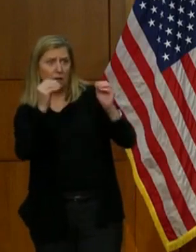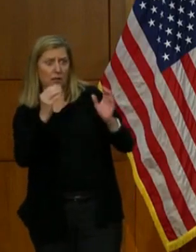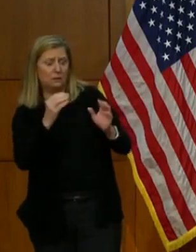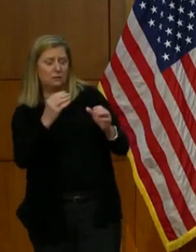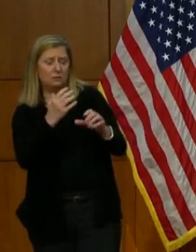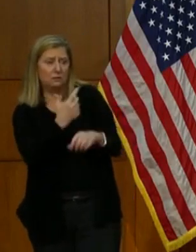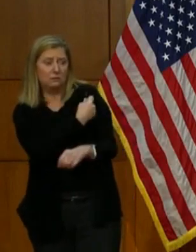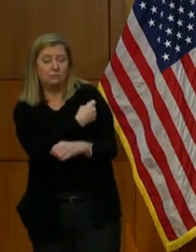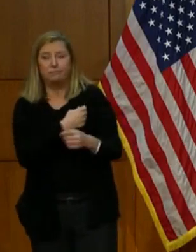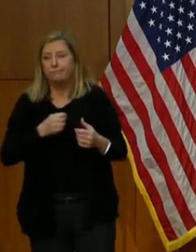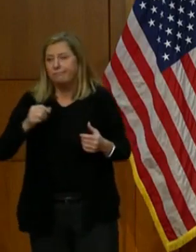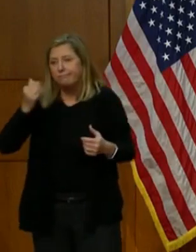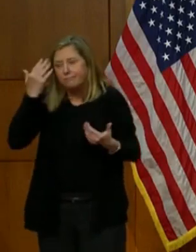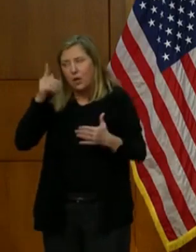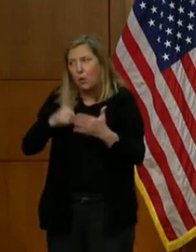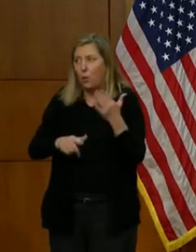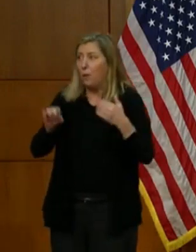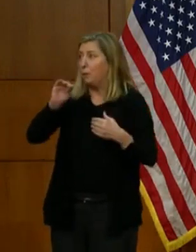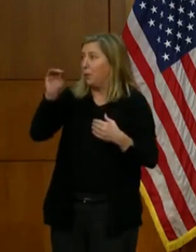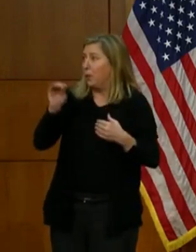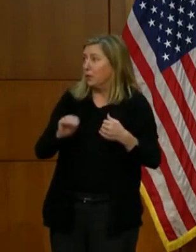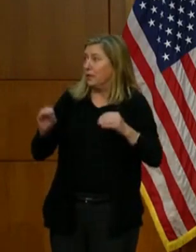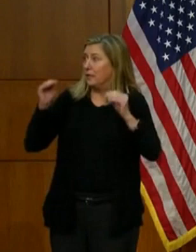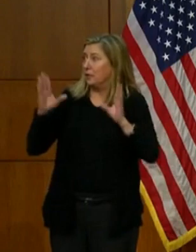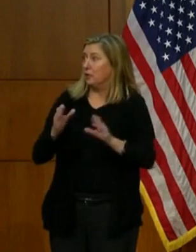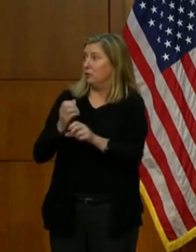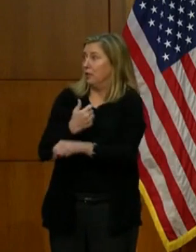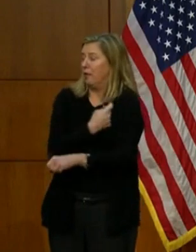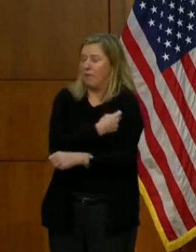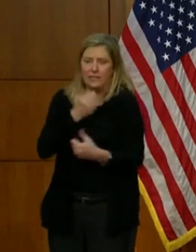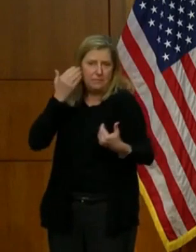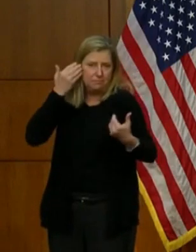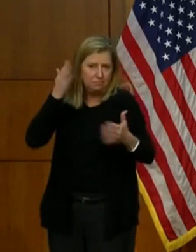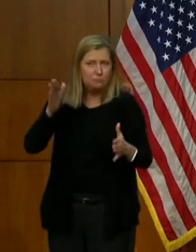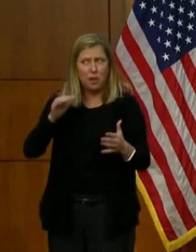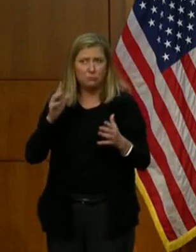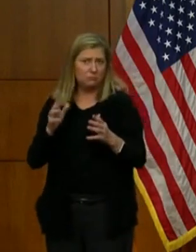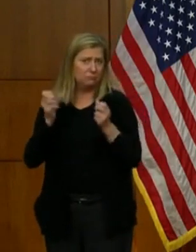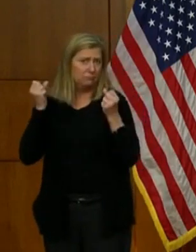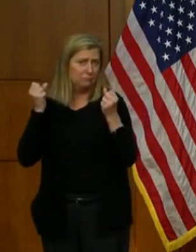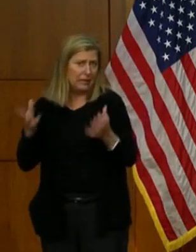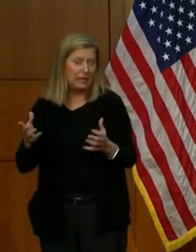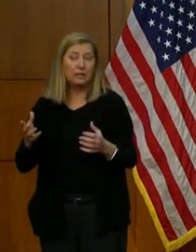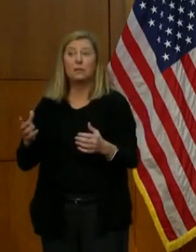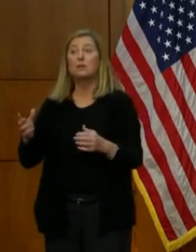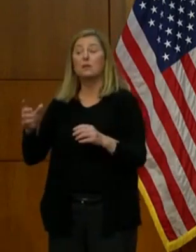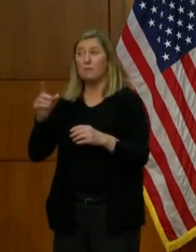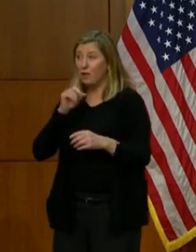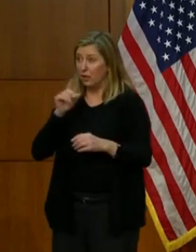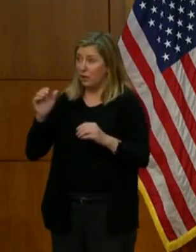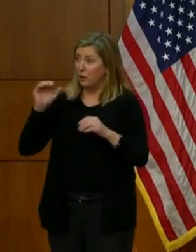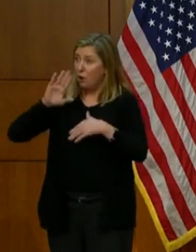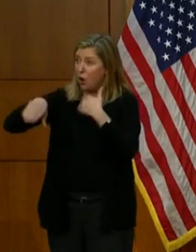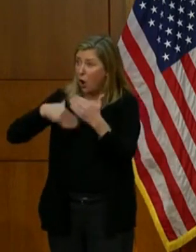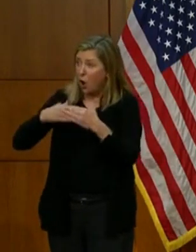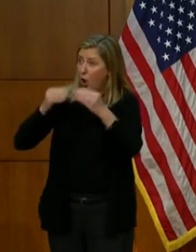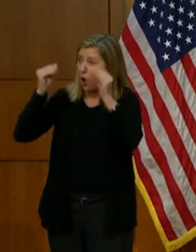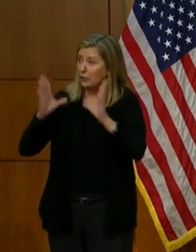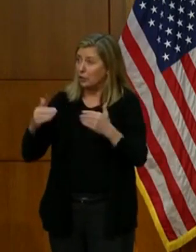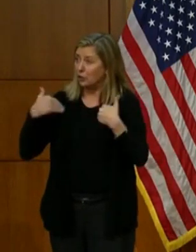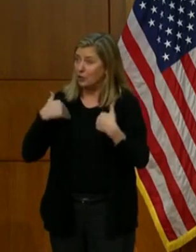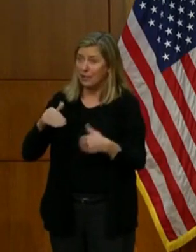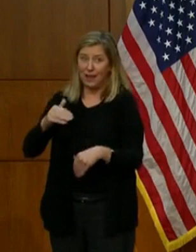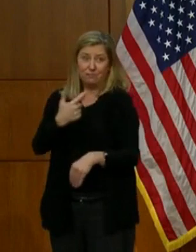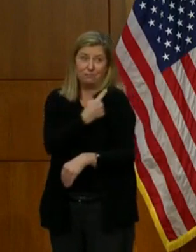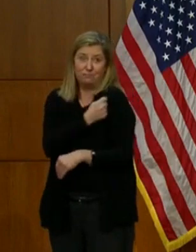been vaccinated in Virginia, but it's been significant, and while not all of them will be vaccinated by the 15th of March, I think